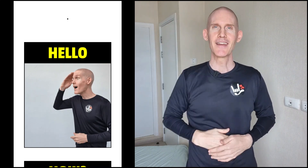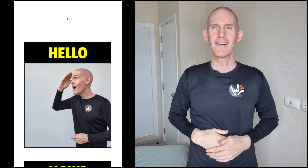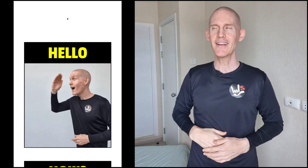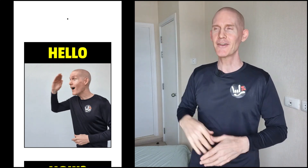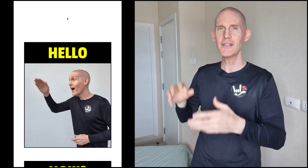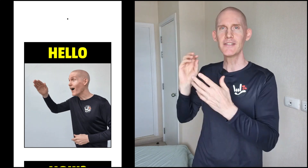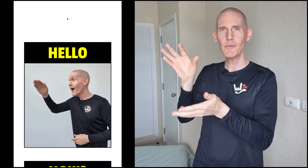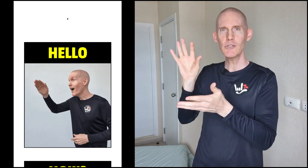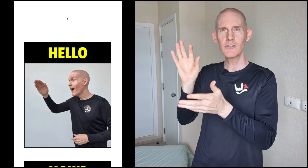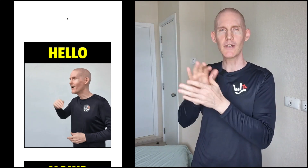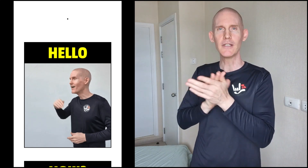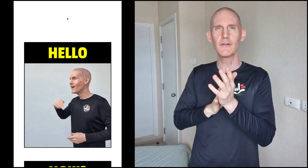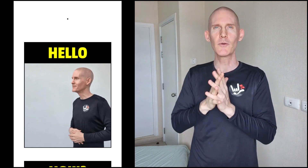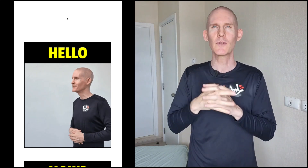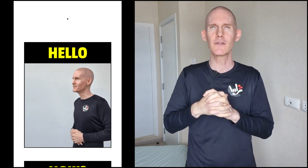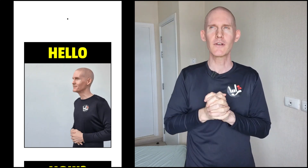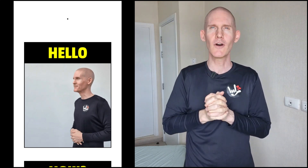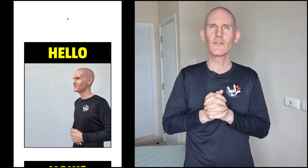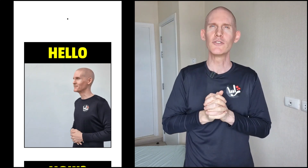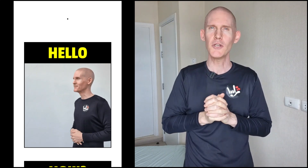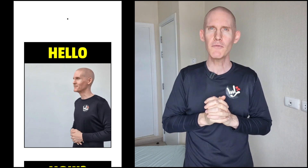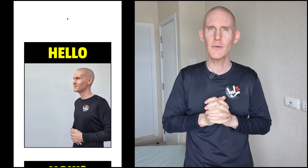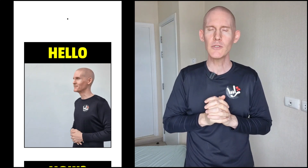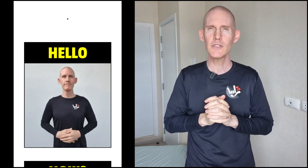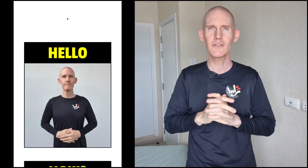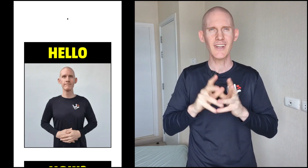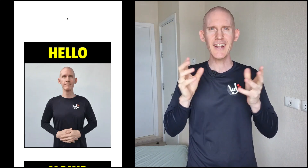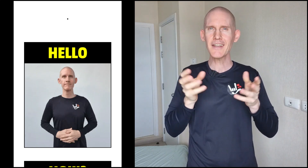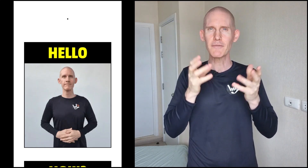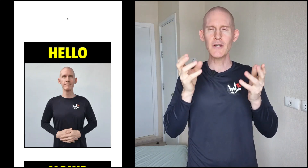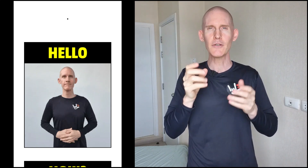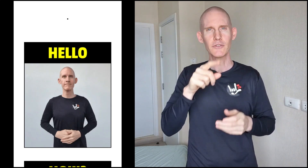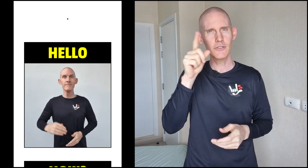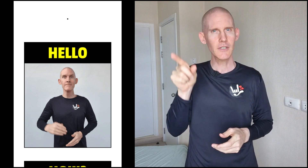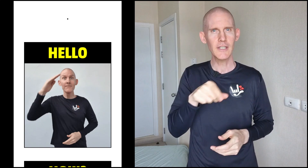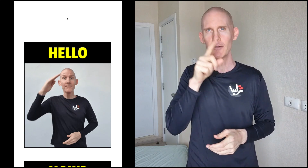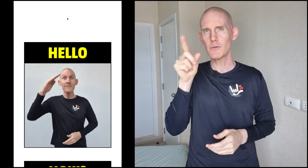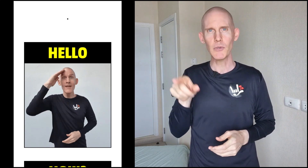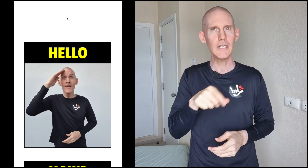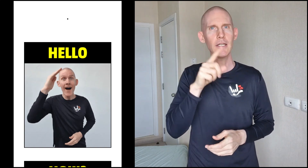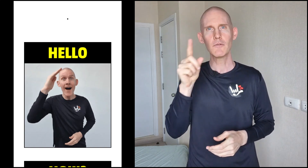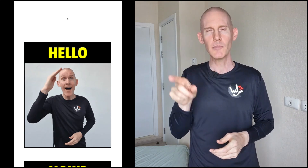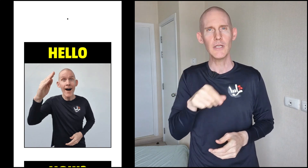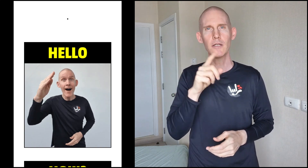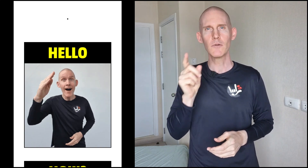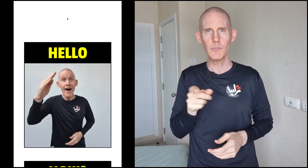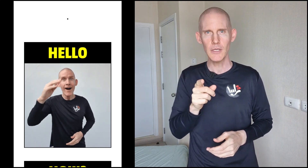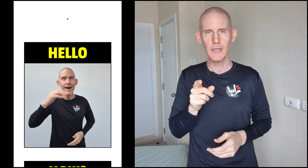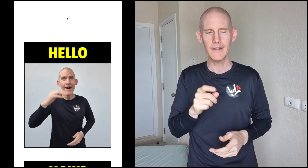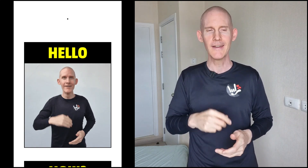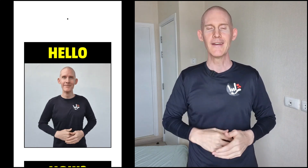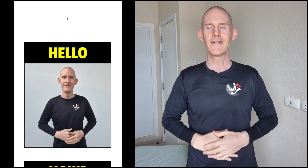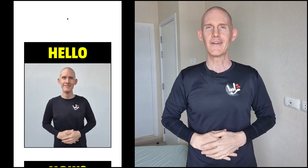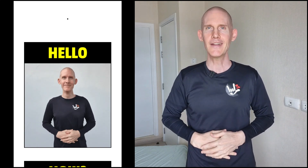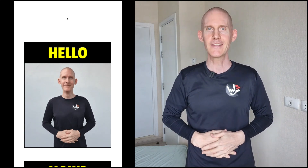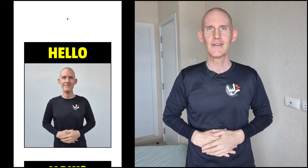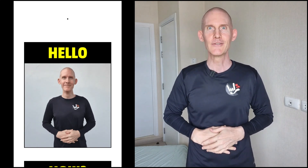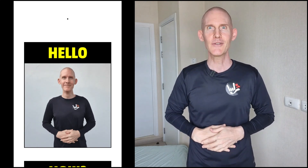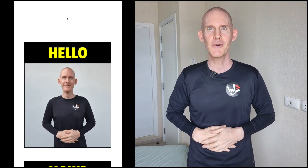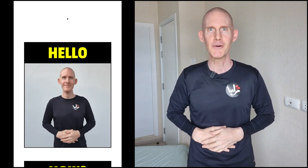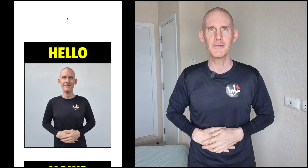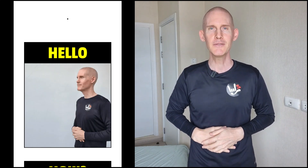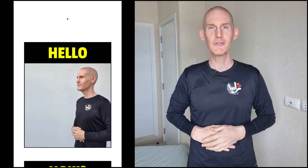Hello. All right, now these images on here, they're called GIF images. They're kind of like videos. They're just going to keep repeating and repeating and repeating,